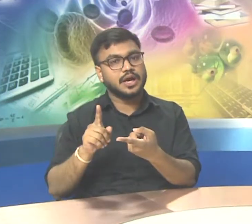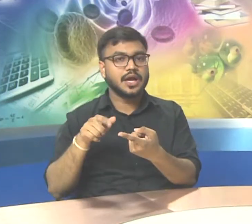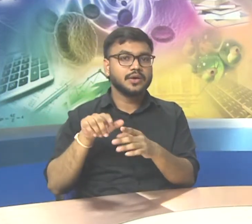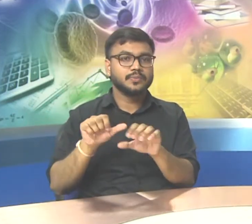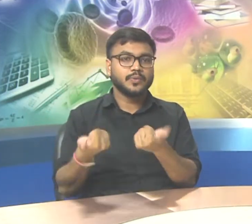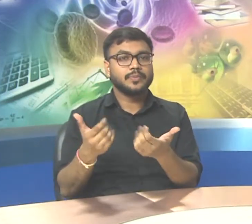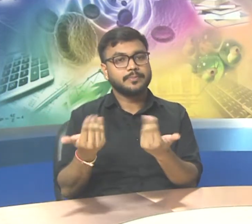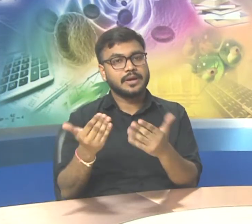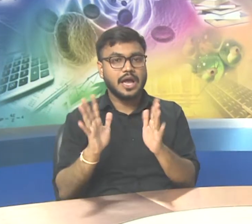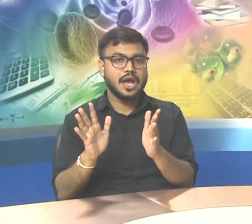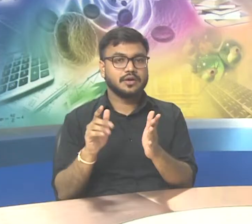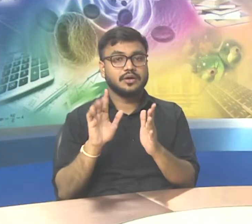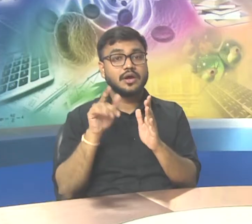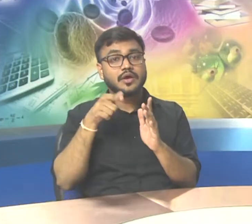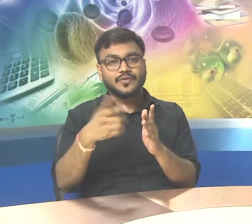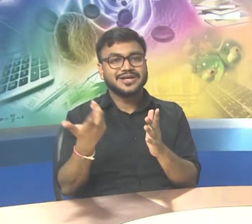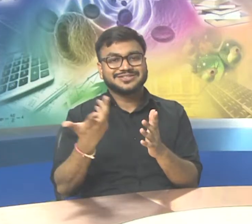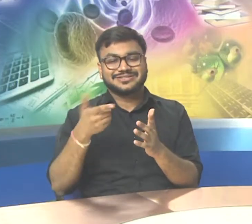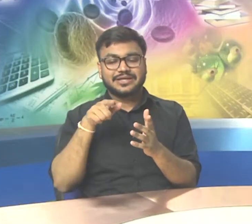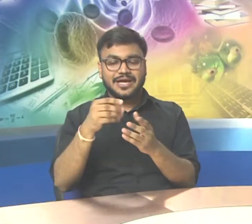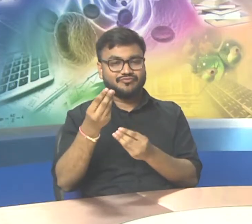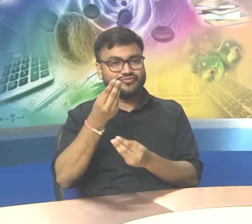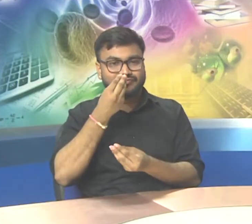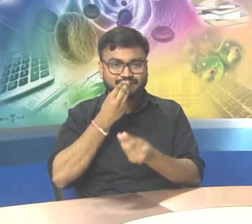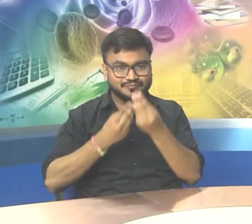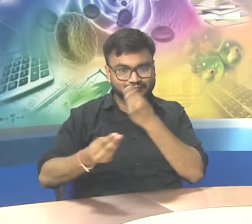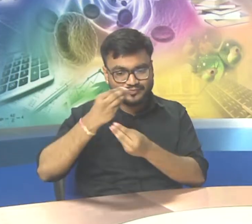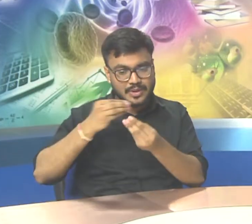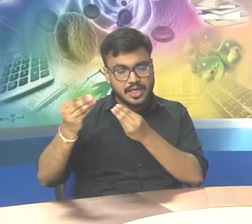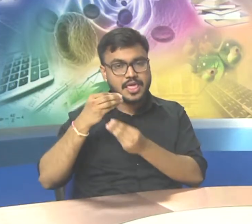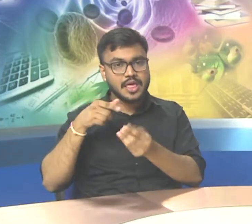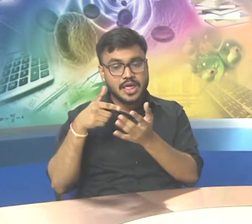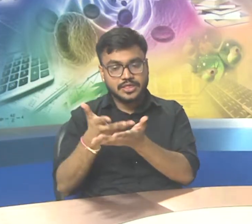Food helps the body to grow and repair tissues.